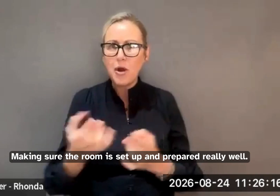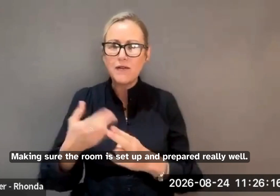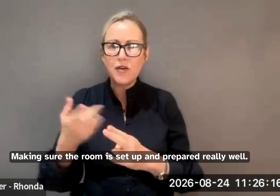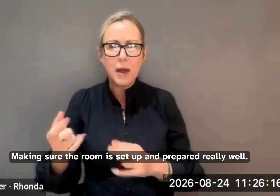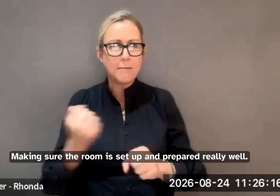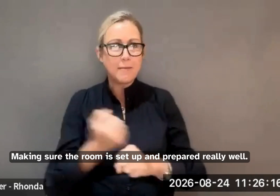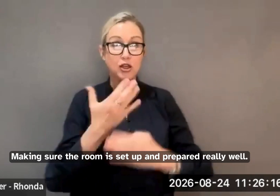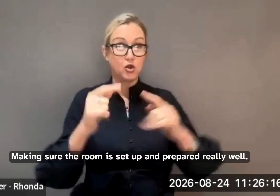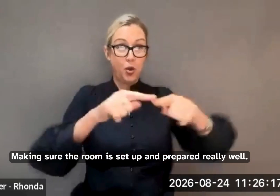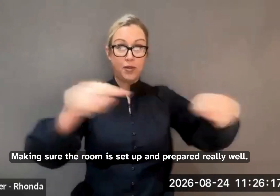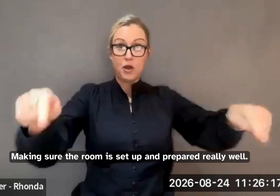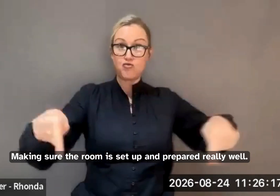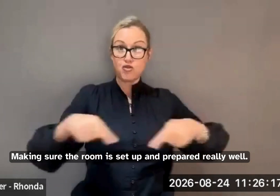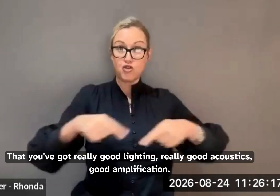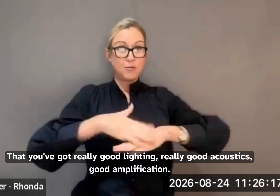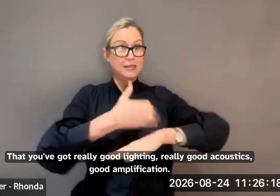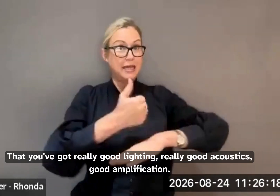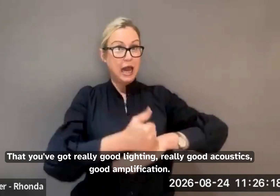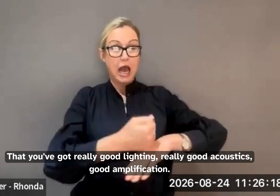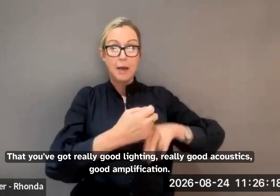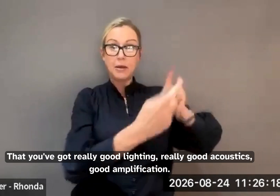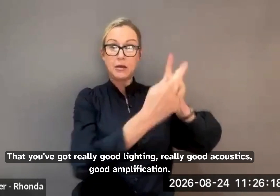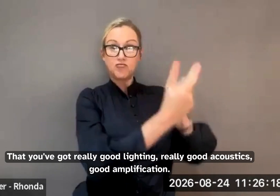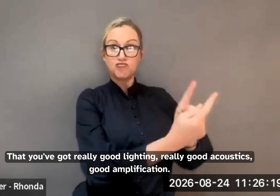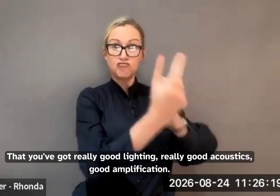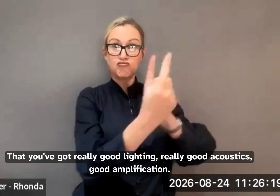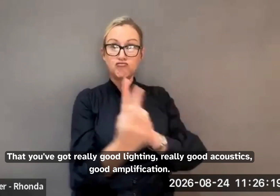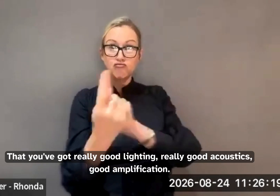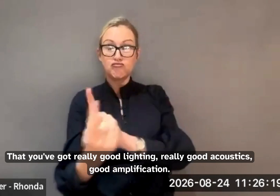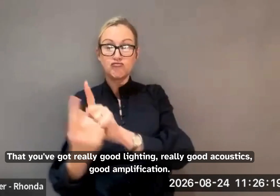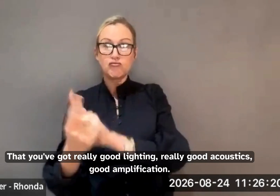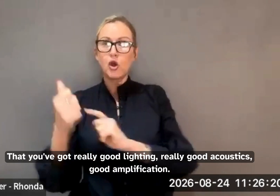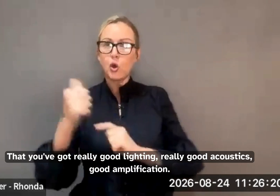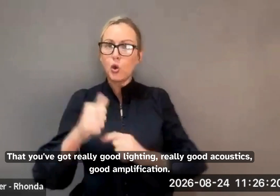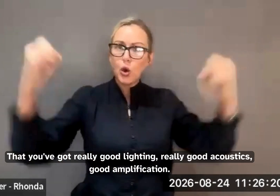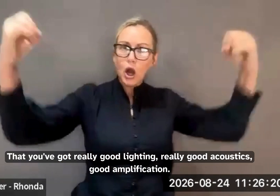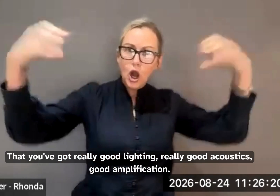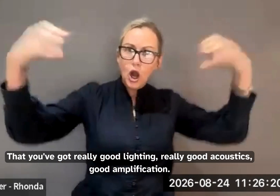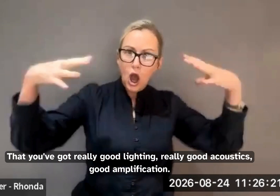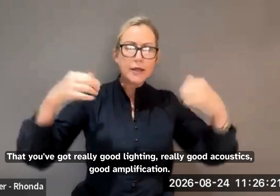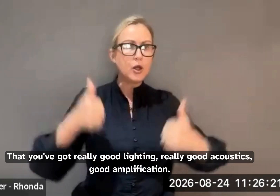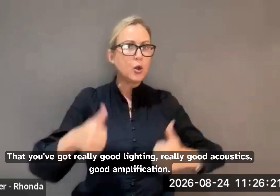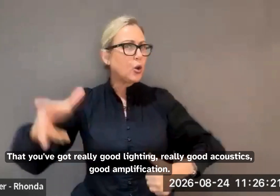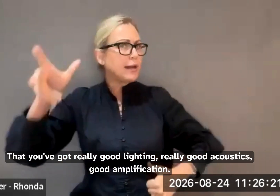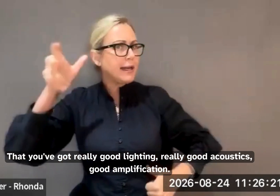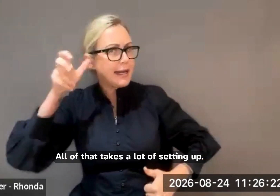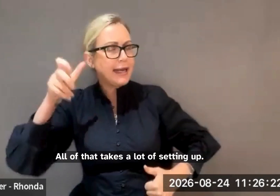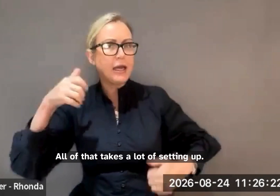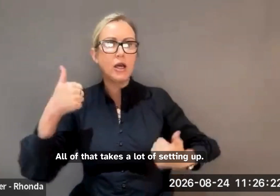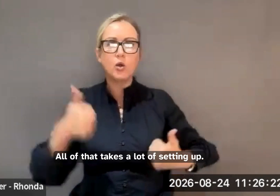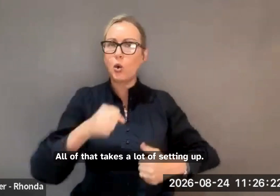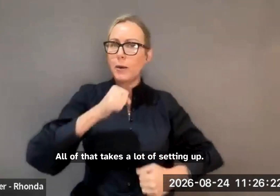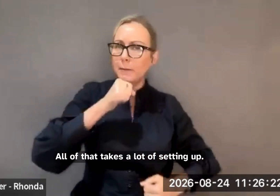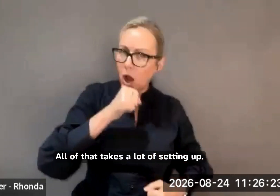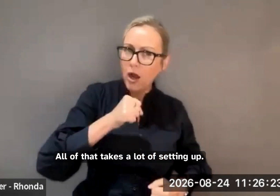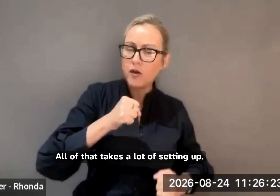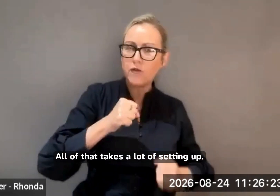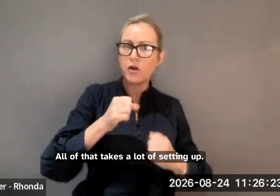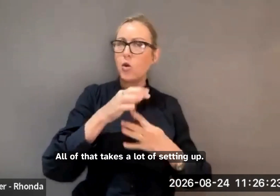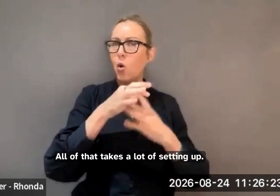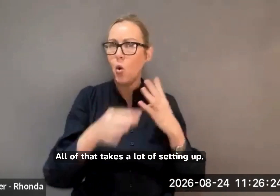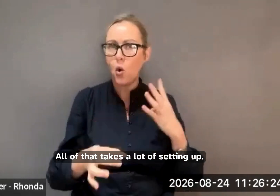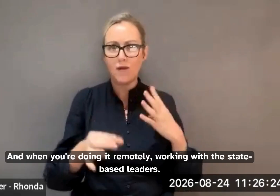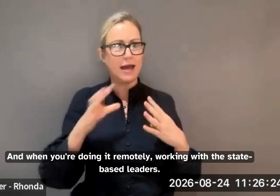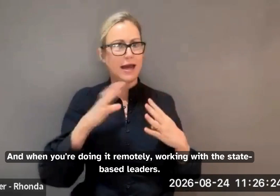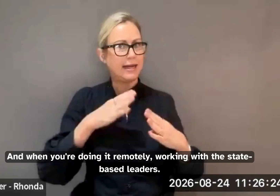room is set up and prepared really well, that you've got really good lighting, really good acoustics, good amplification. All of that takes a lot